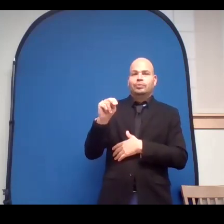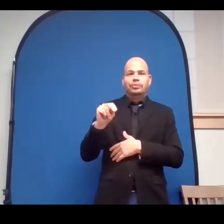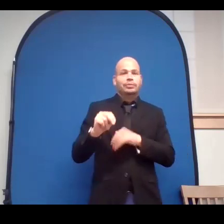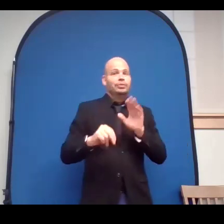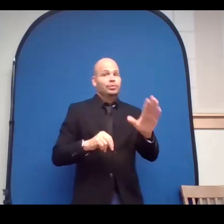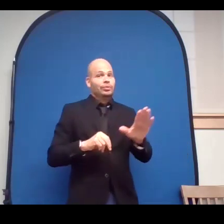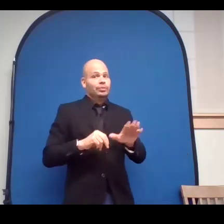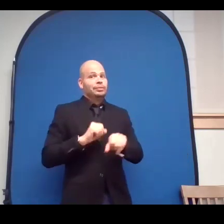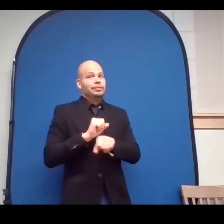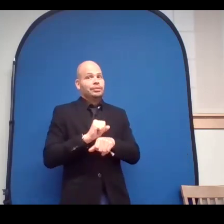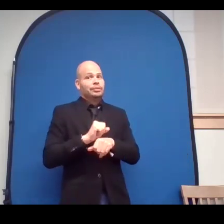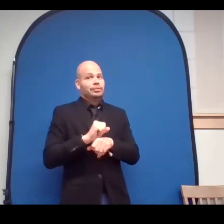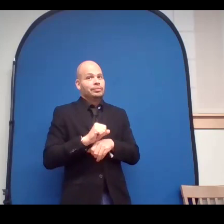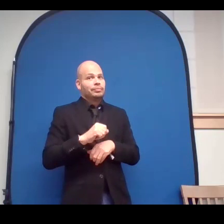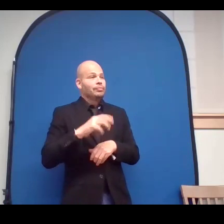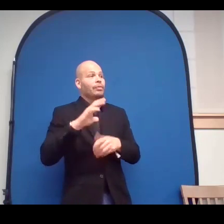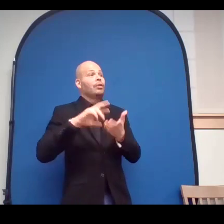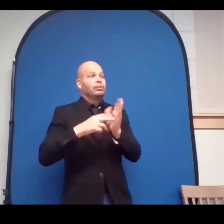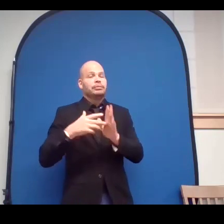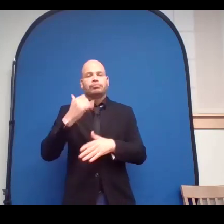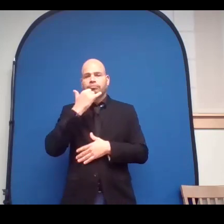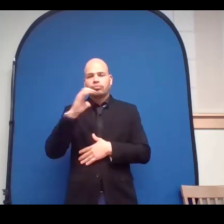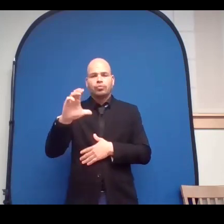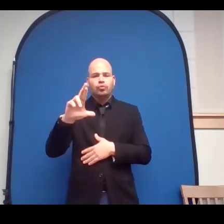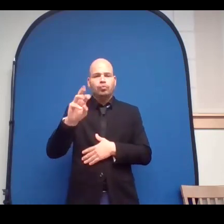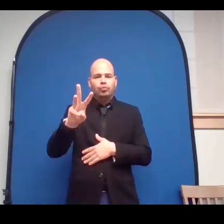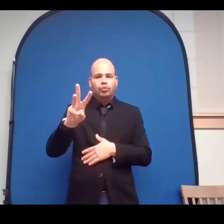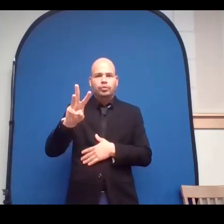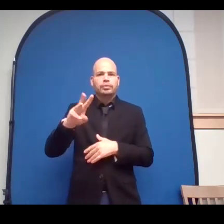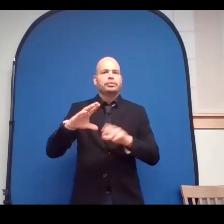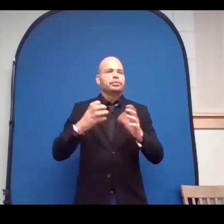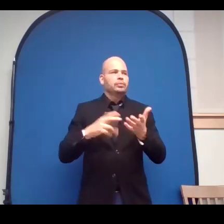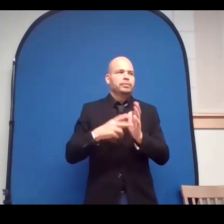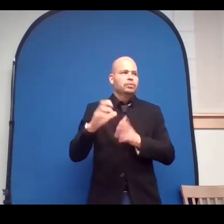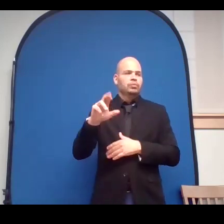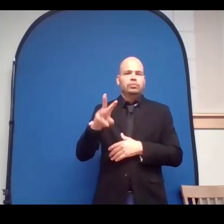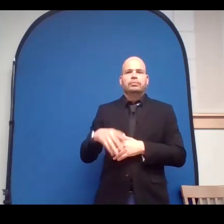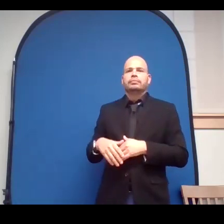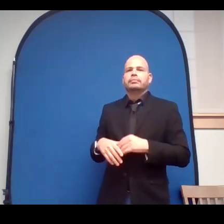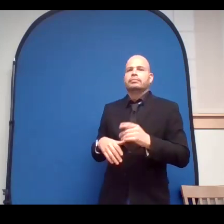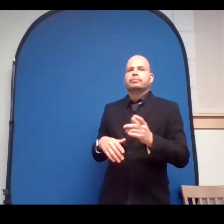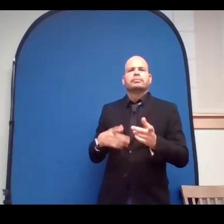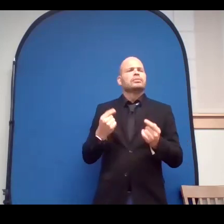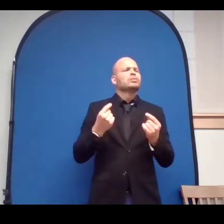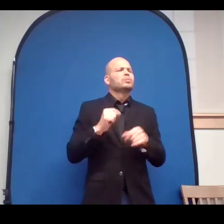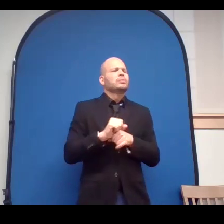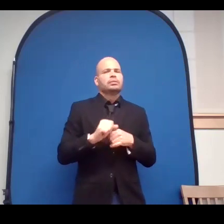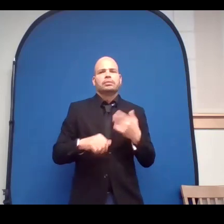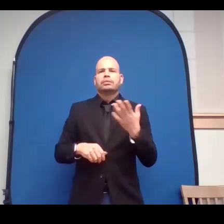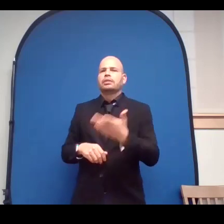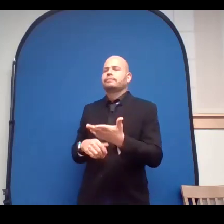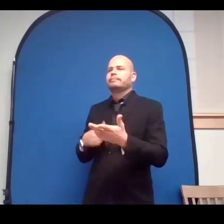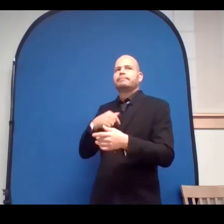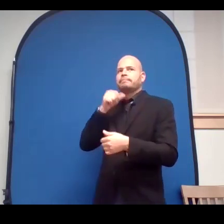was what? How would you characterize his job? According to First Sergeant Mote, to be honest, I couldn't recall exactly what he did, but according to